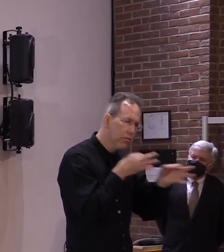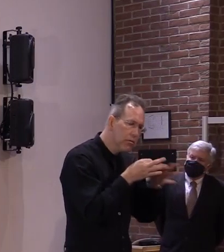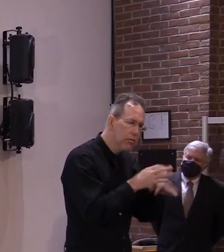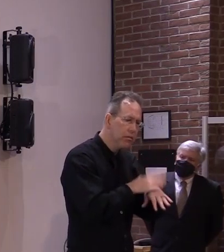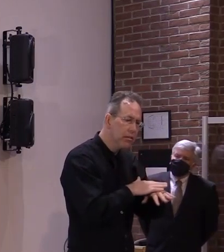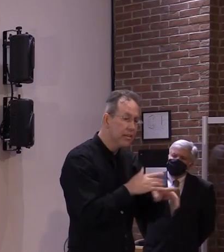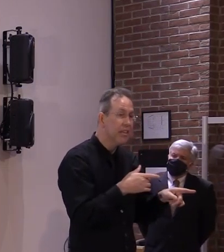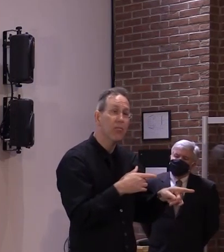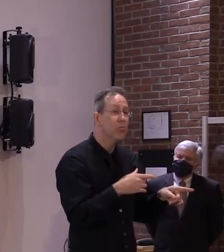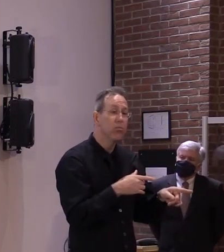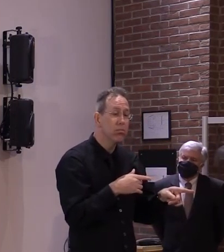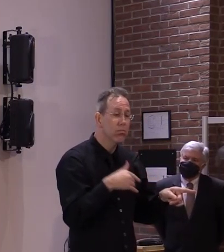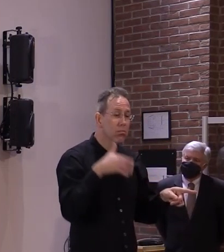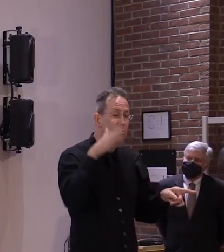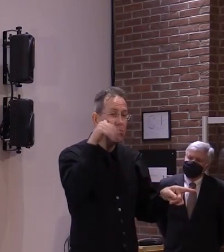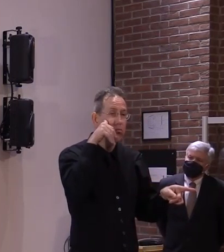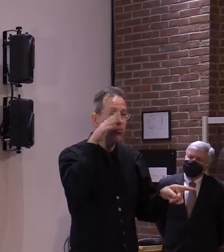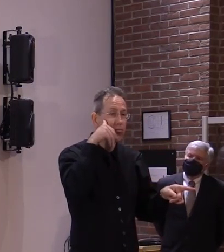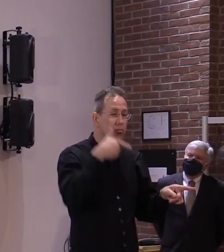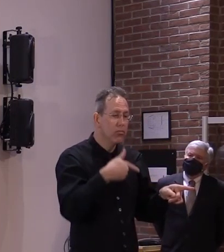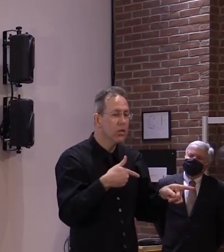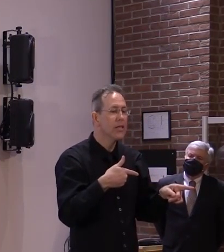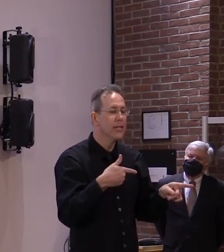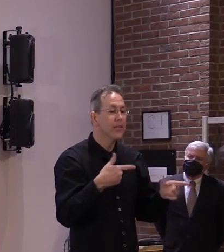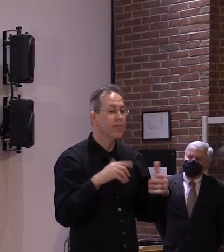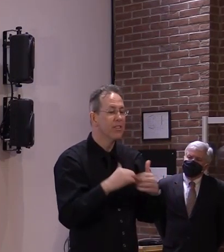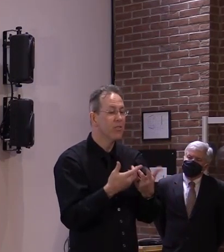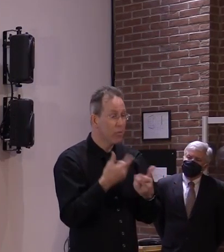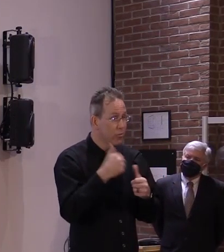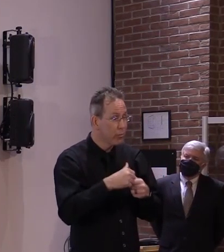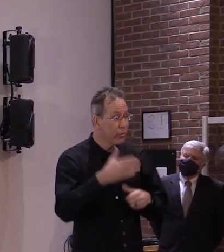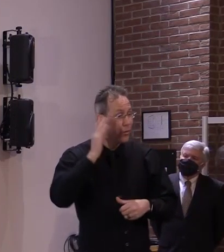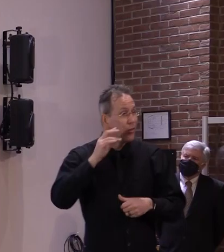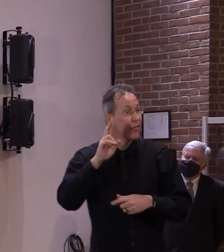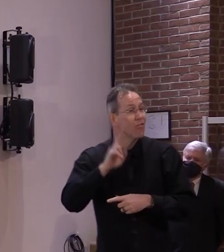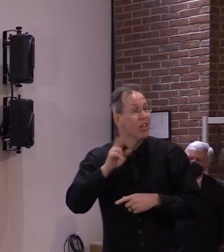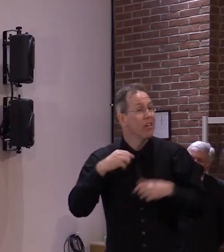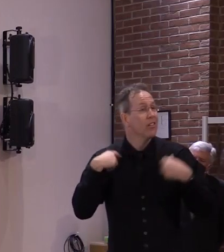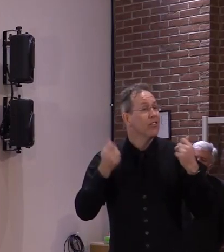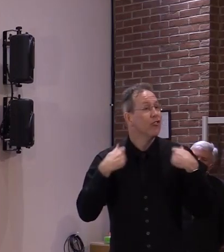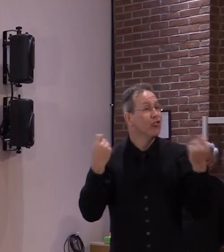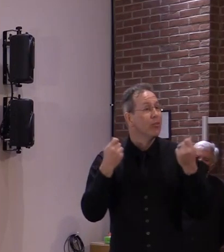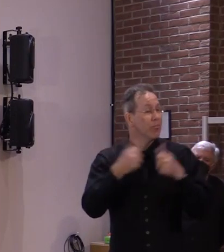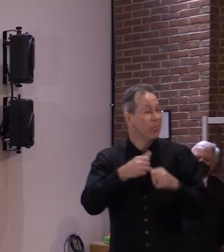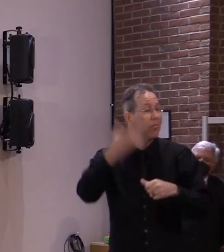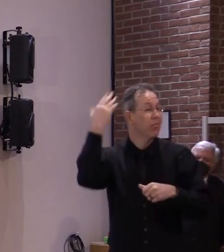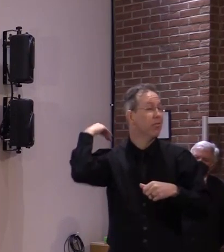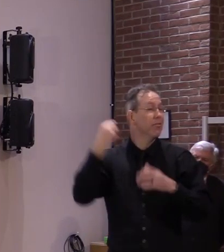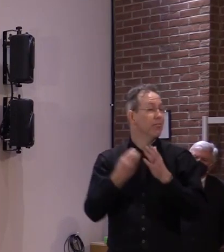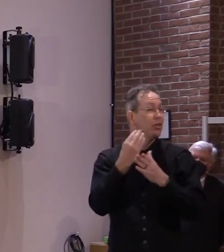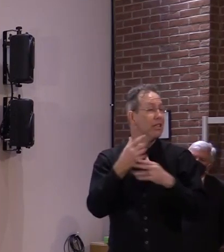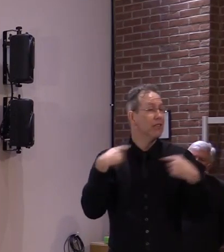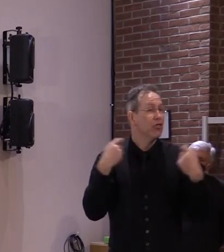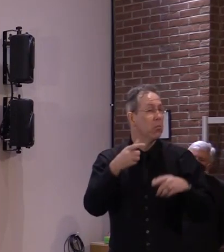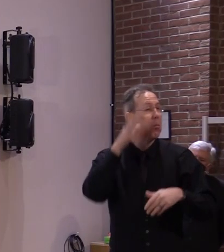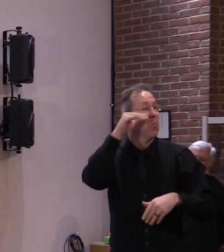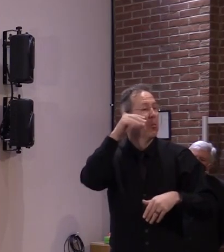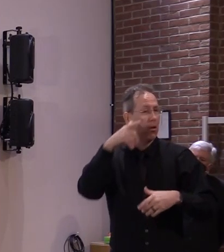the gym in Rutland, there are repercussions. And the Attorney General was involved in that one, and the Attorney General will be